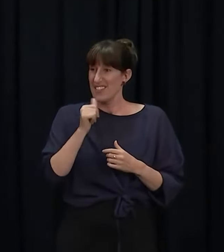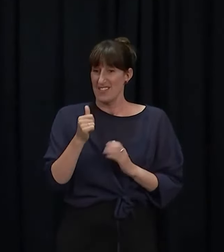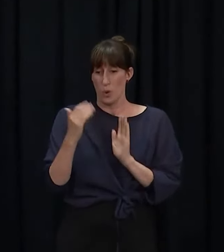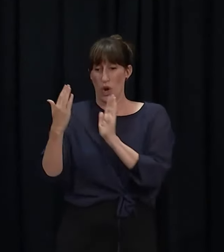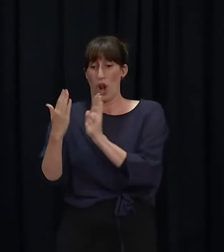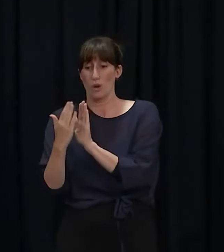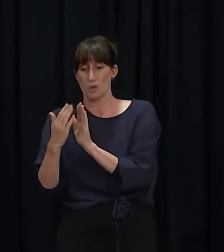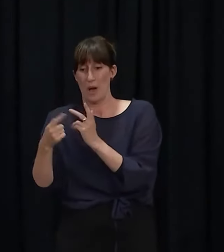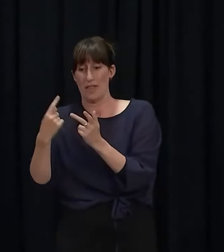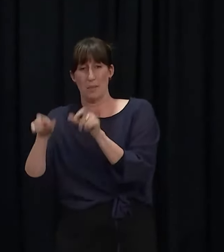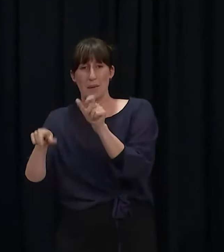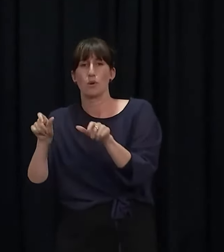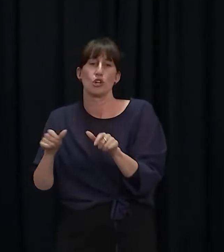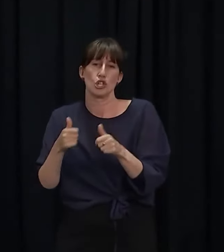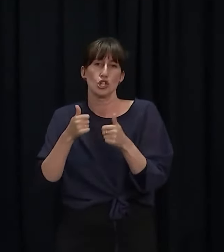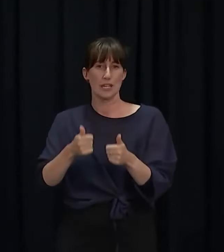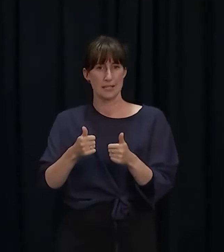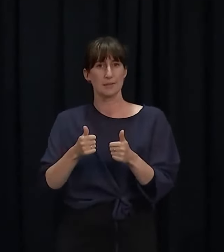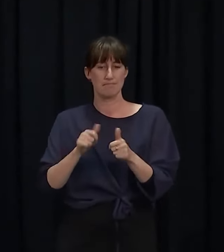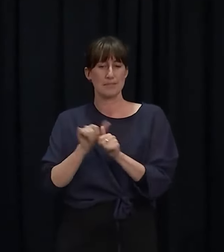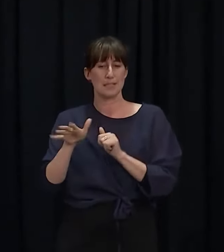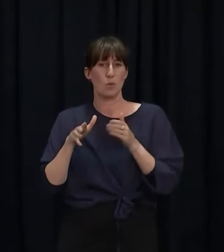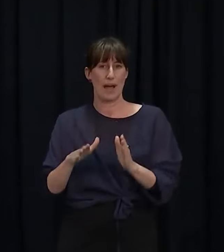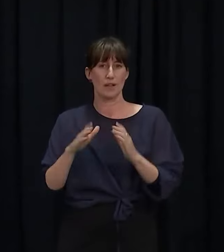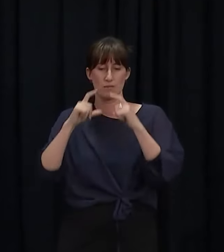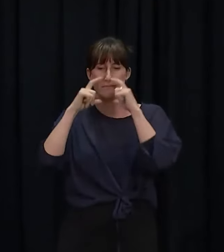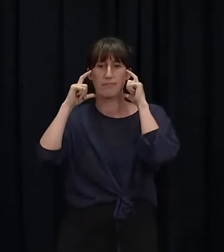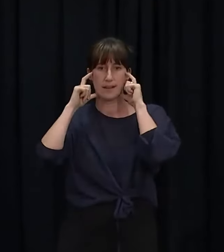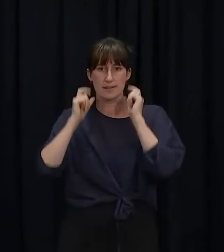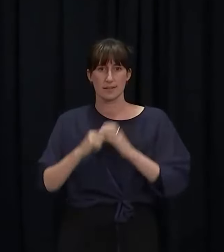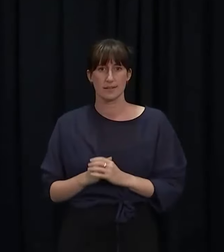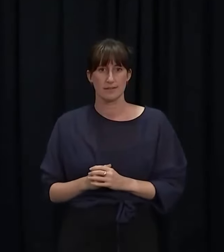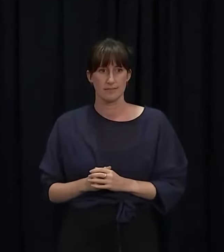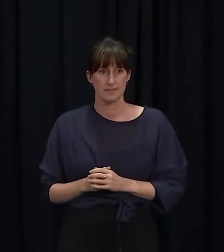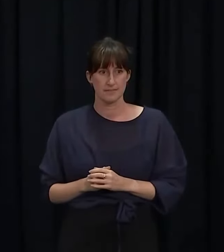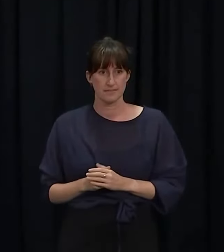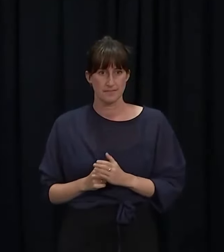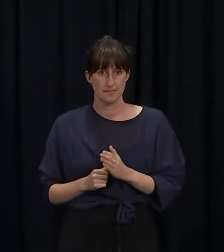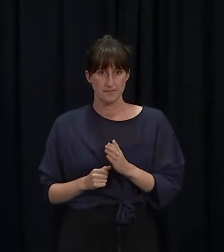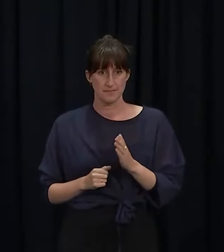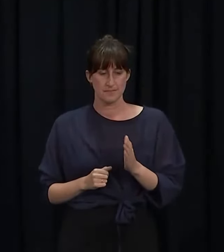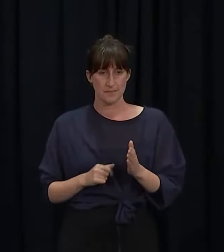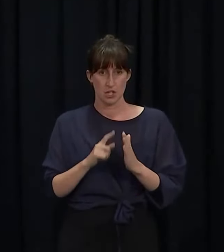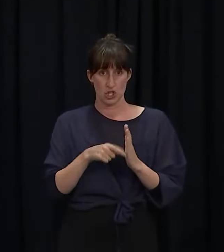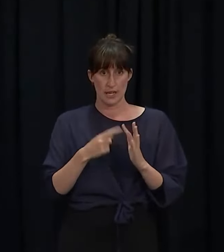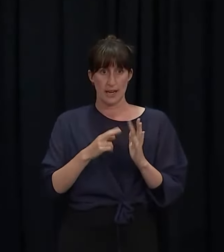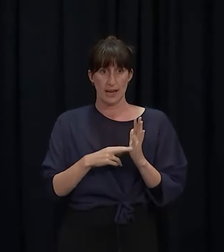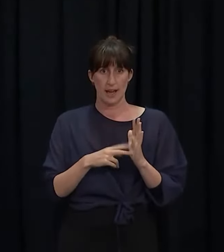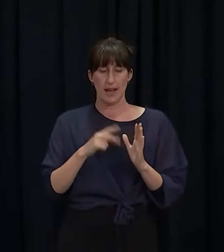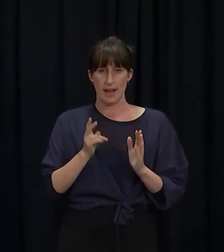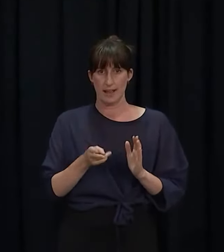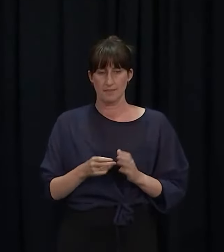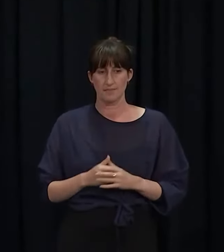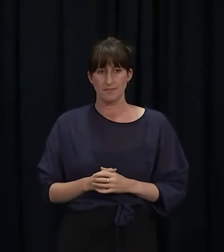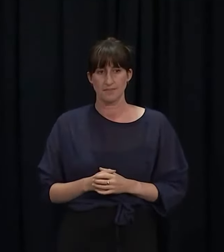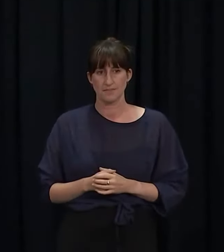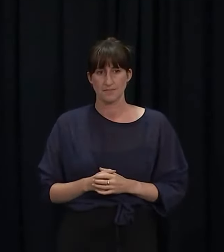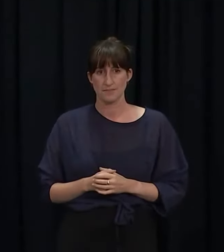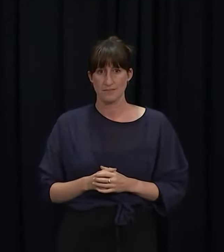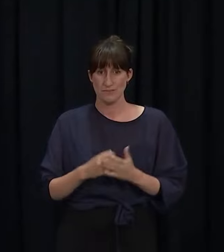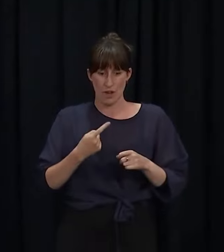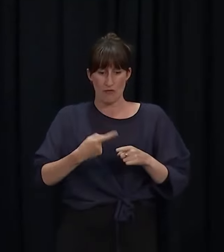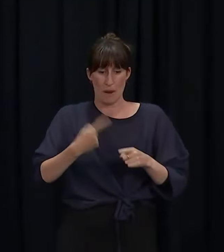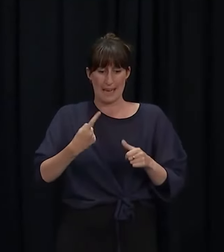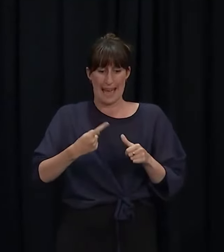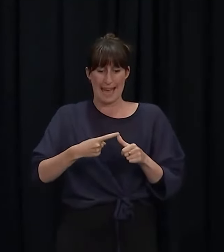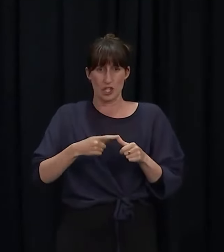mask. I'll let you finish, Jessica, and then I'll come into this one. Why are we only getting rapid antigen tests when